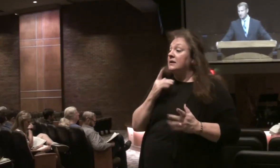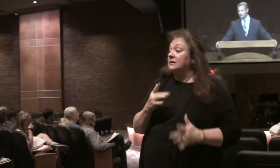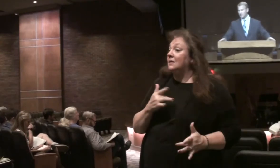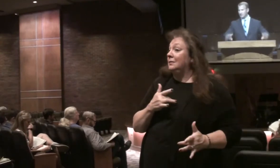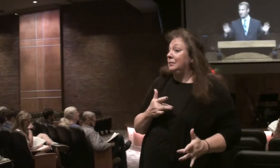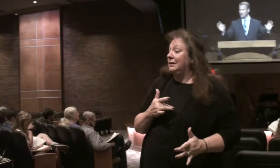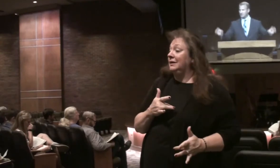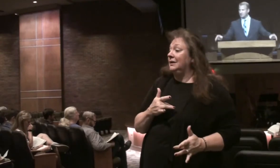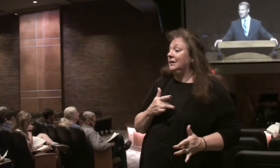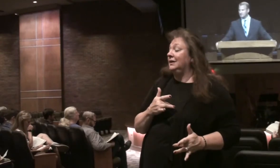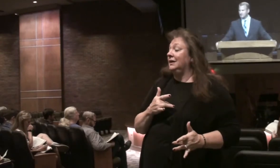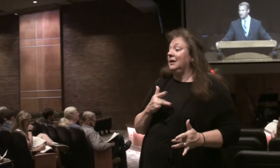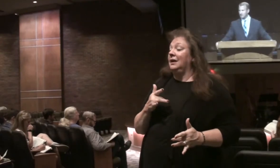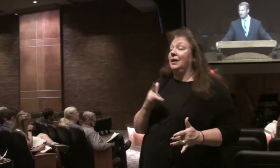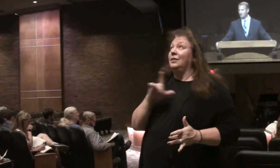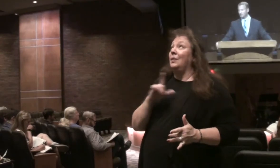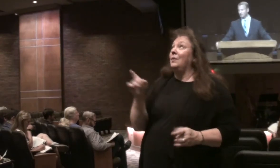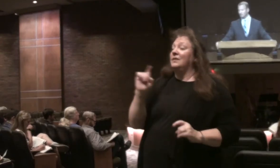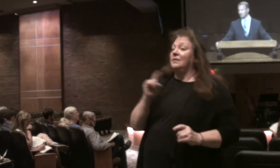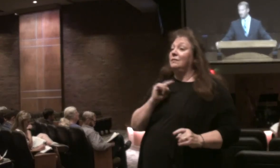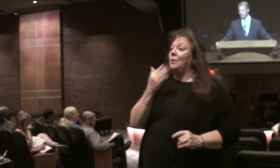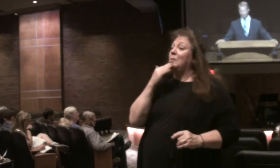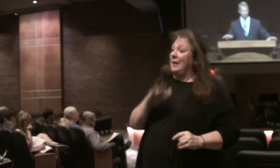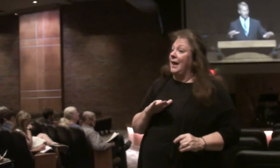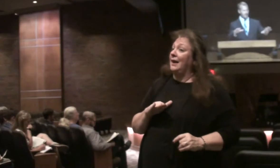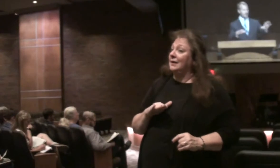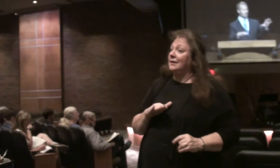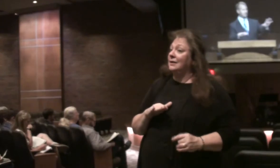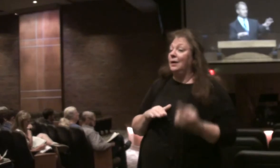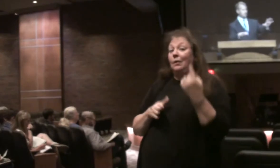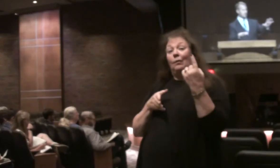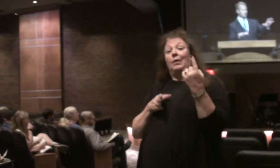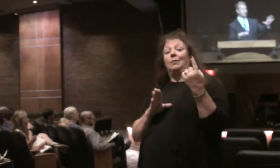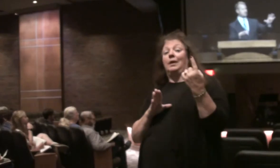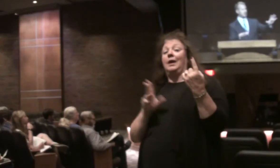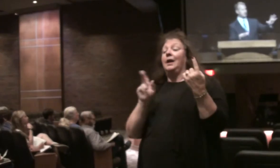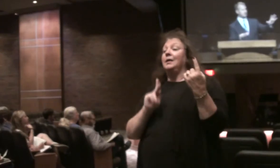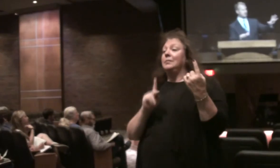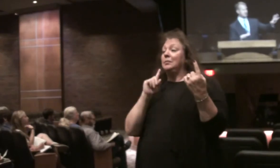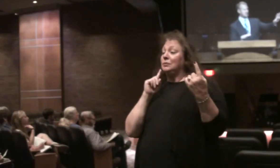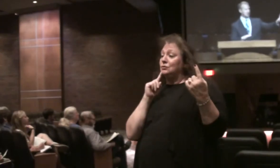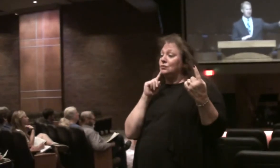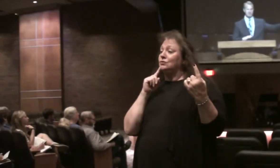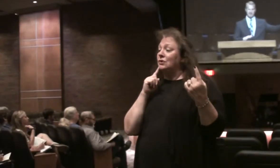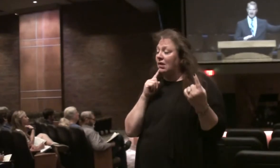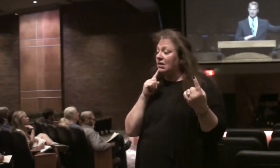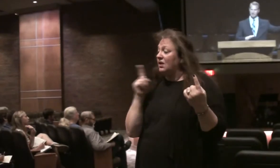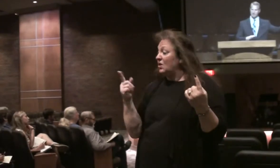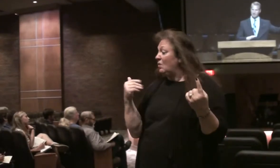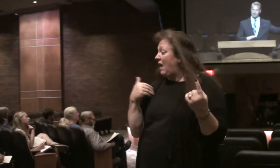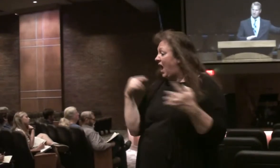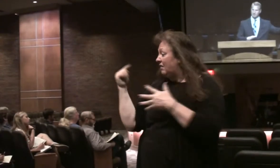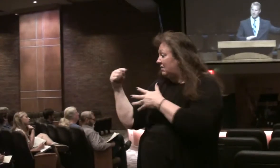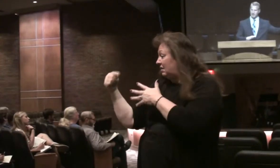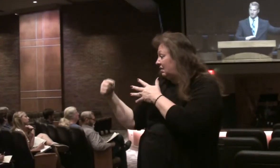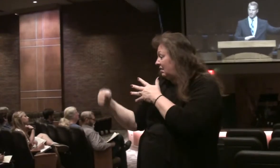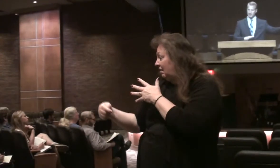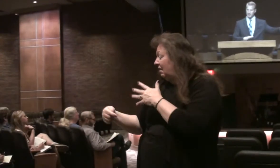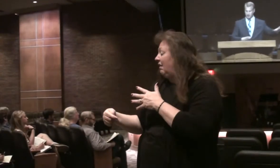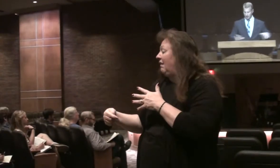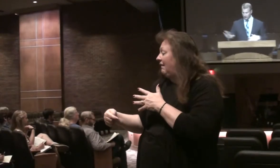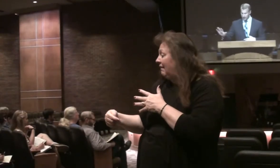use social media and everything the Lord's given sometimes for ill. So on the one hand, people are jealous as they see what others have and do on social